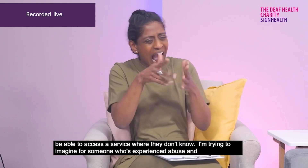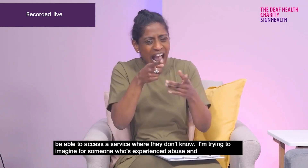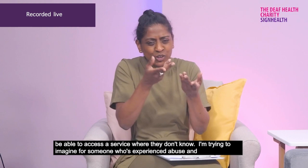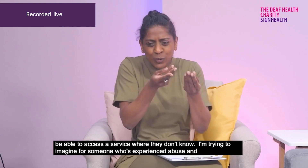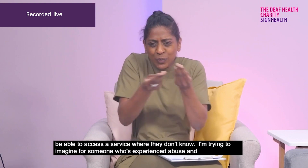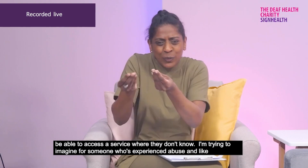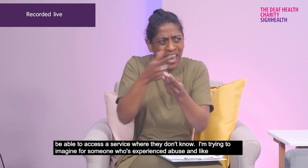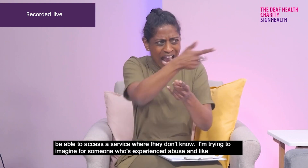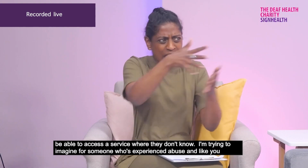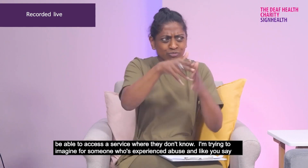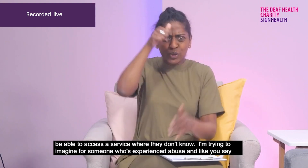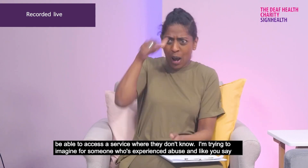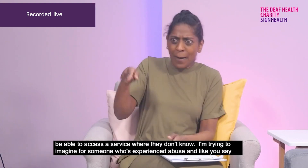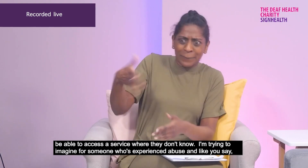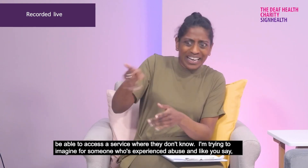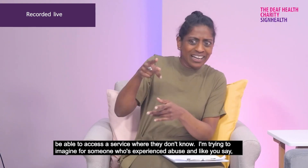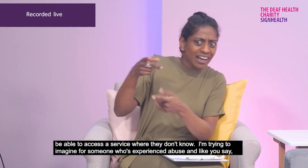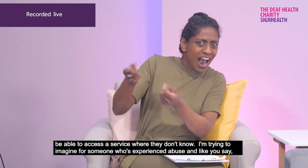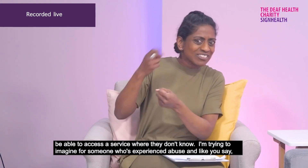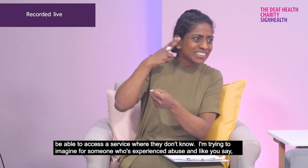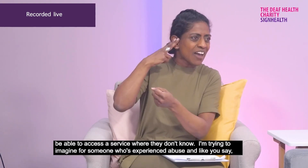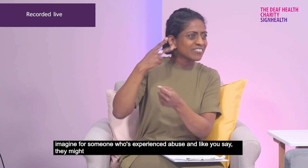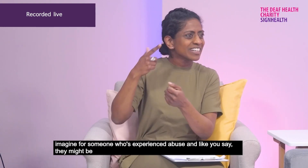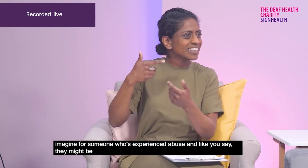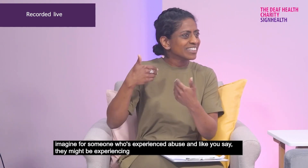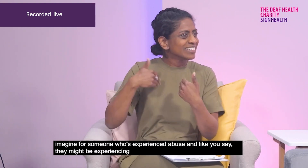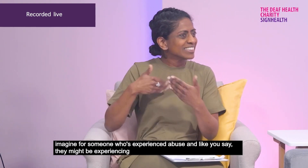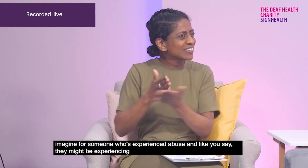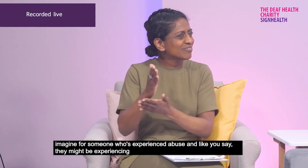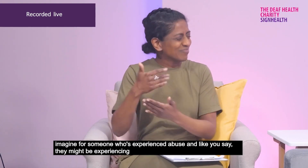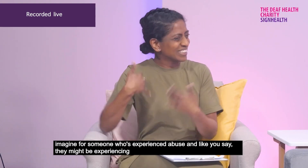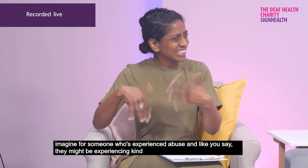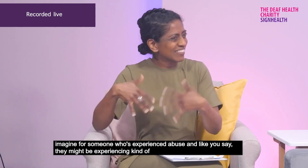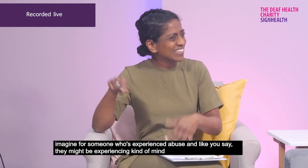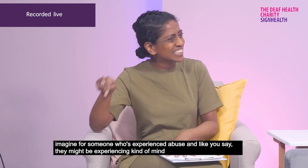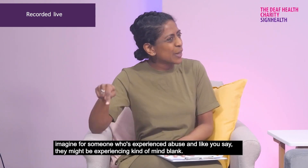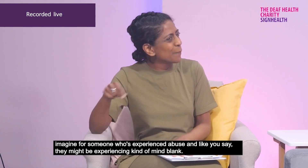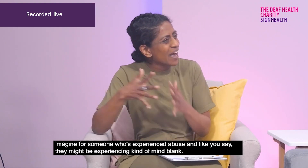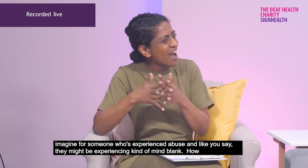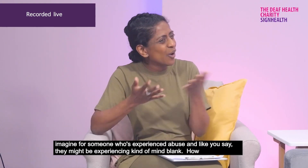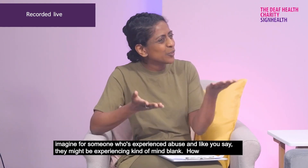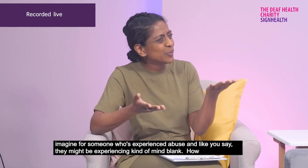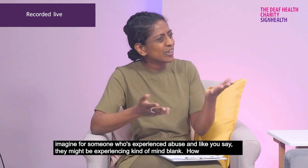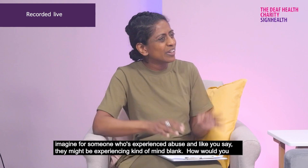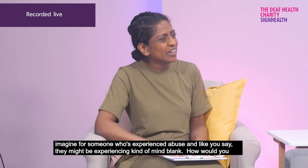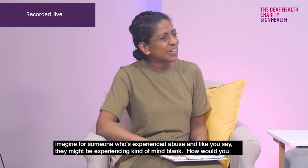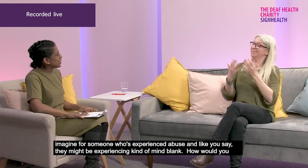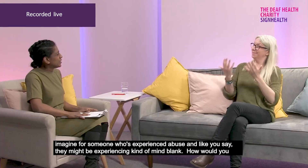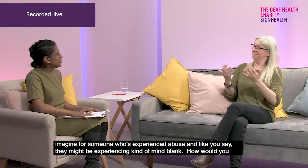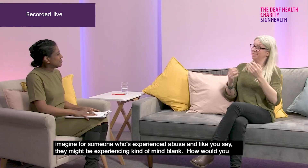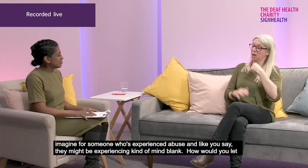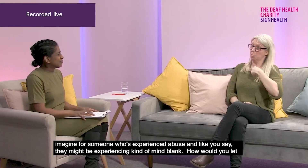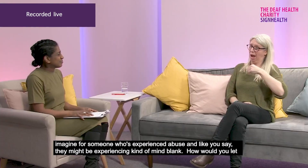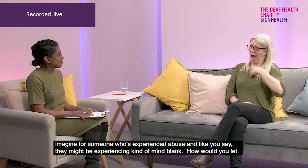And like you say, they might be experiencing kind of mind blank. How would you let people